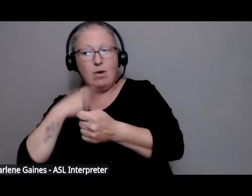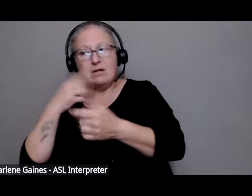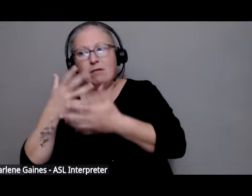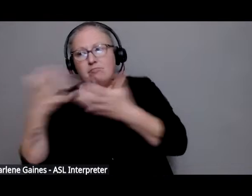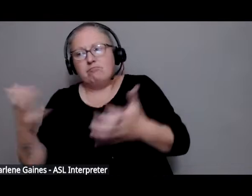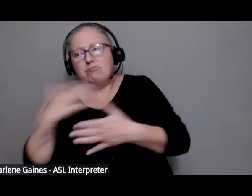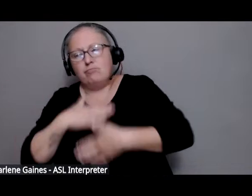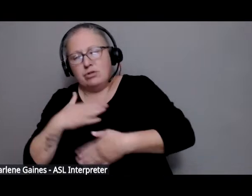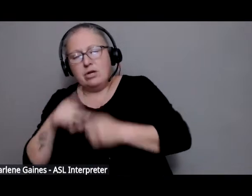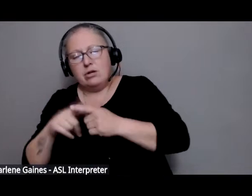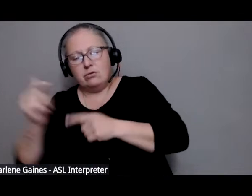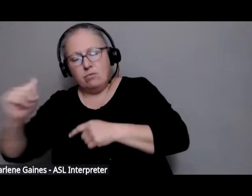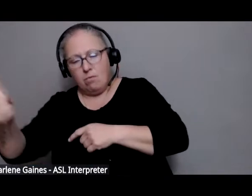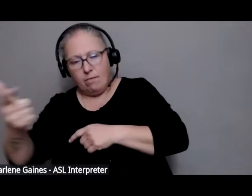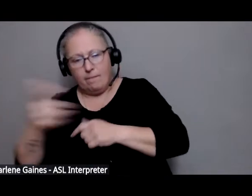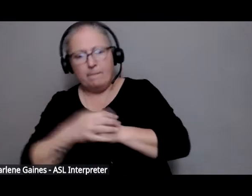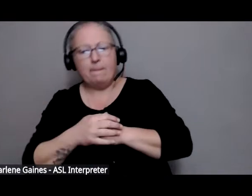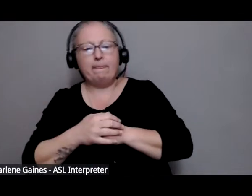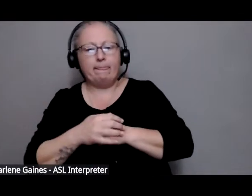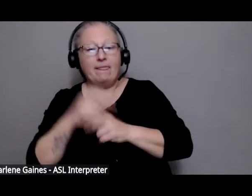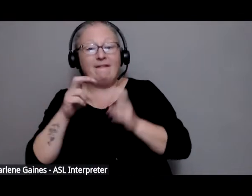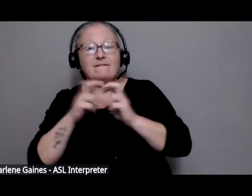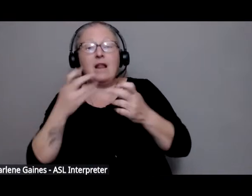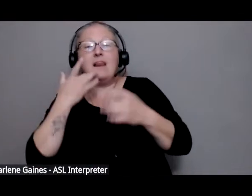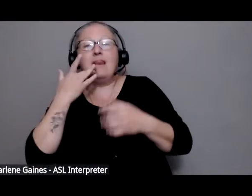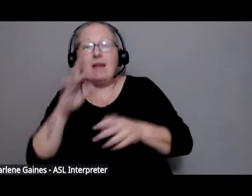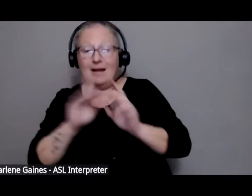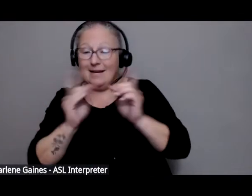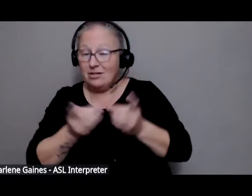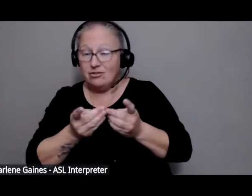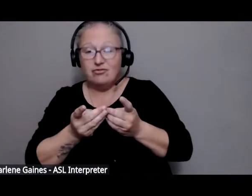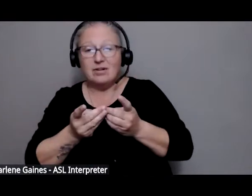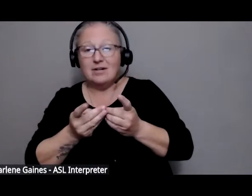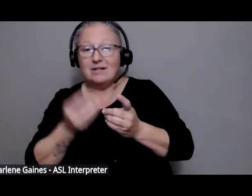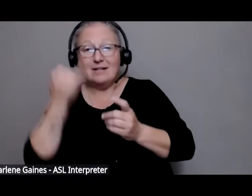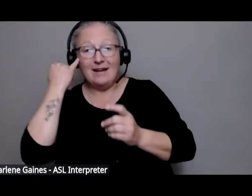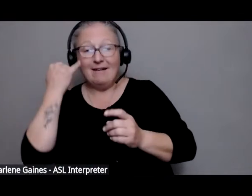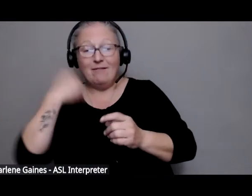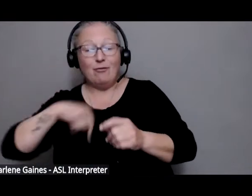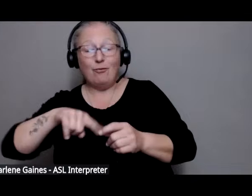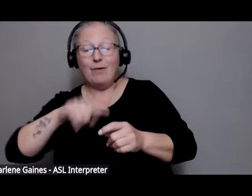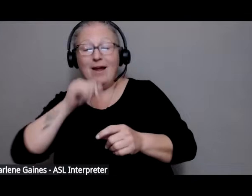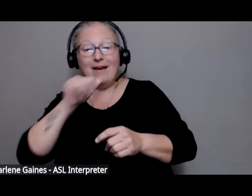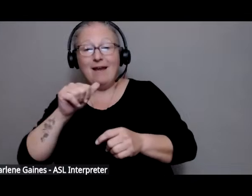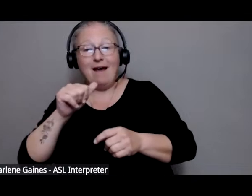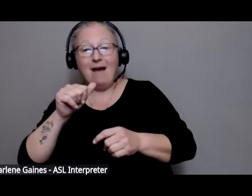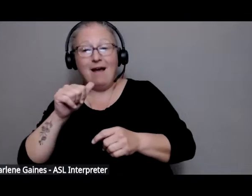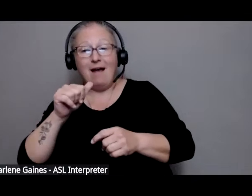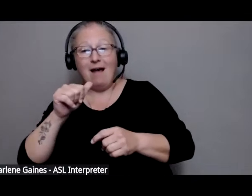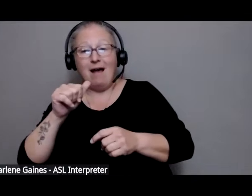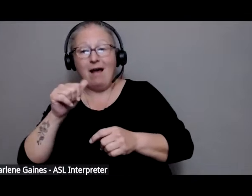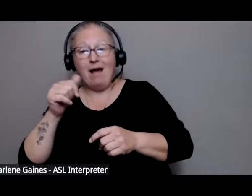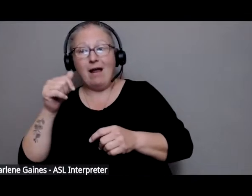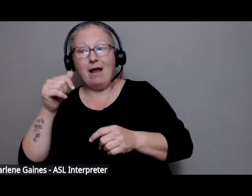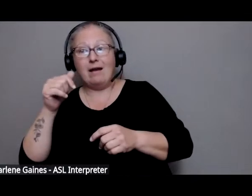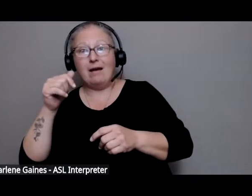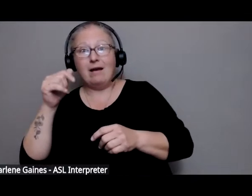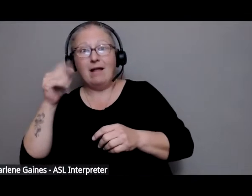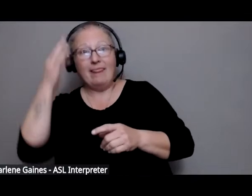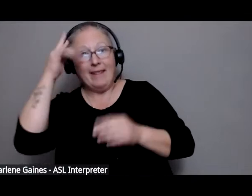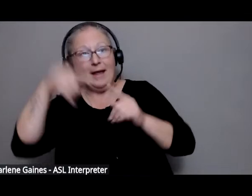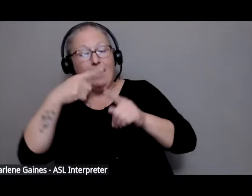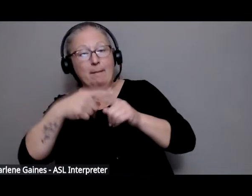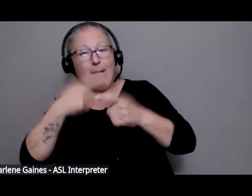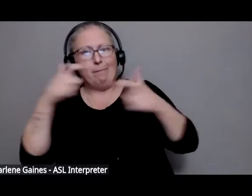that. We are a very lucky district when we are not entertaining massive budget cuts right now,